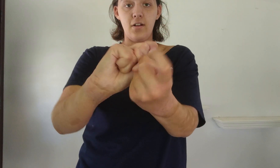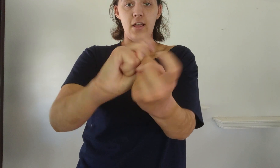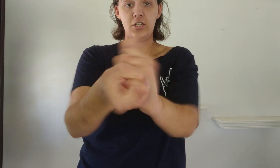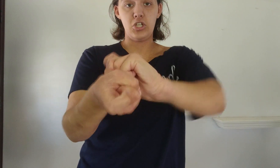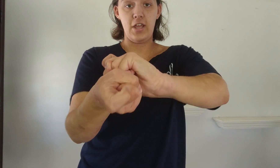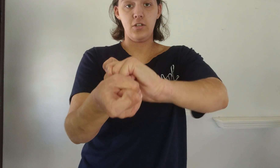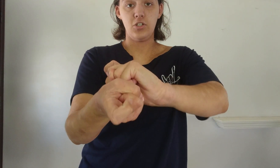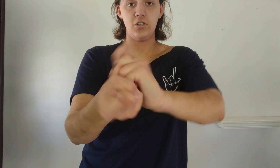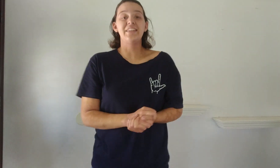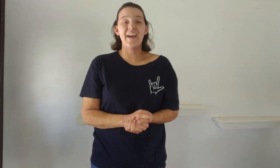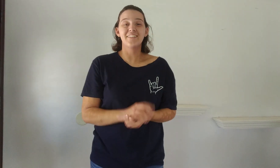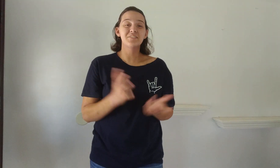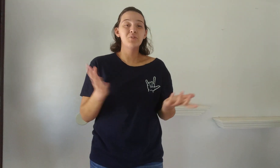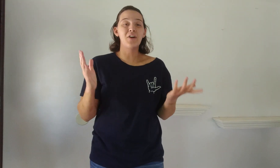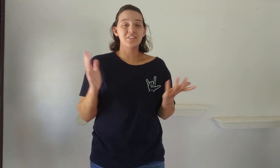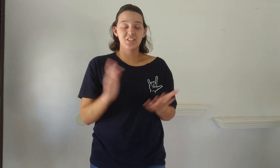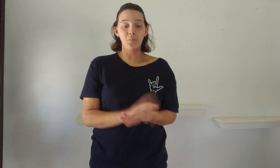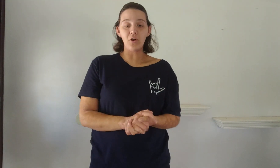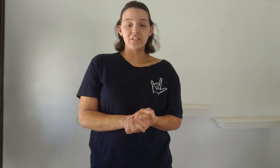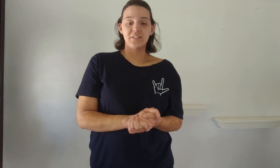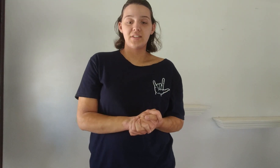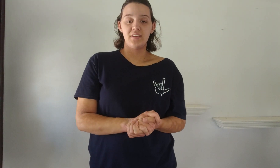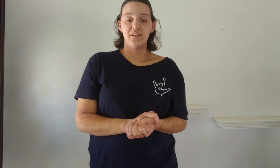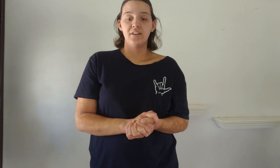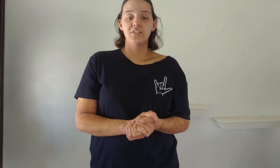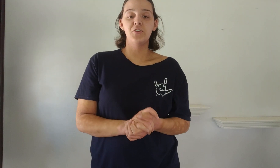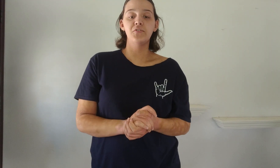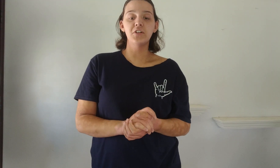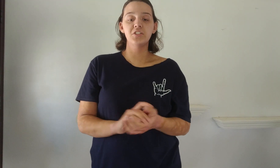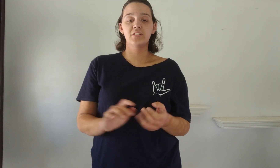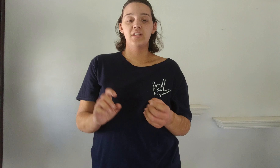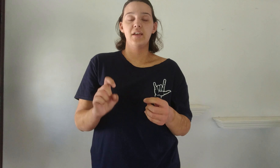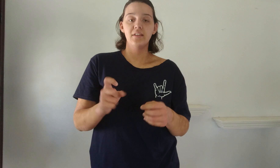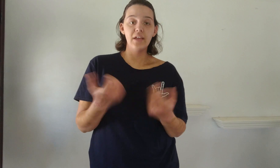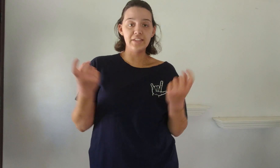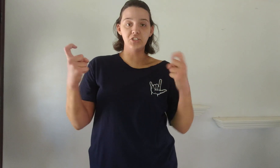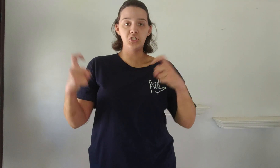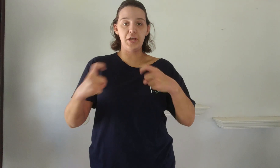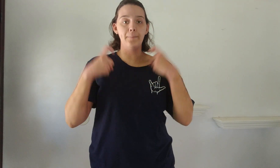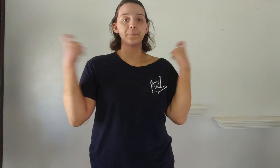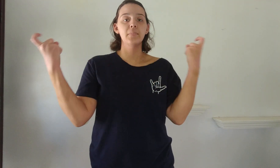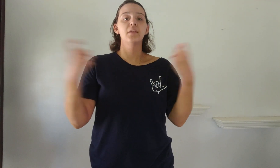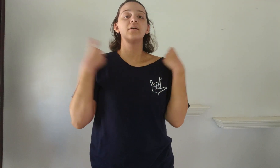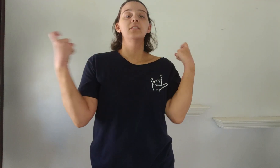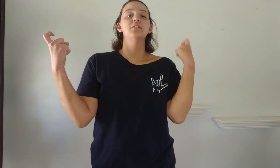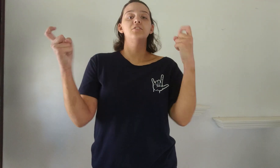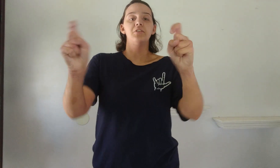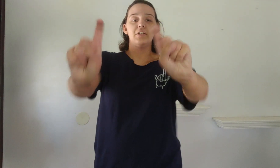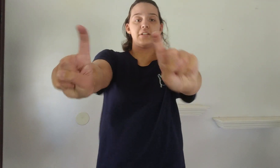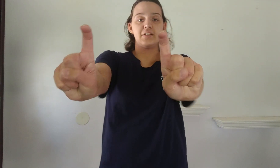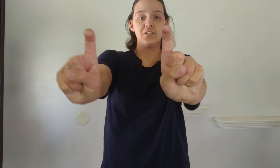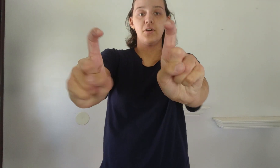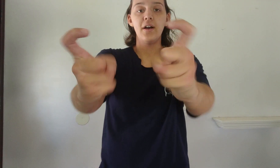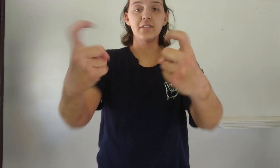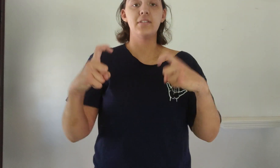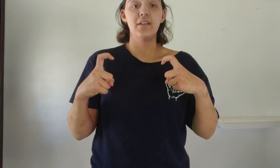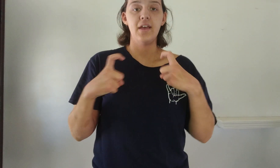and change. Now let's move on to sports. So first is gym. So you're going to take 2 hooks